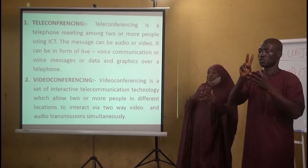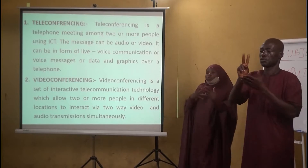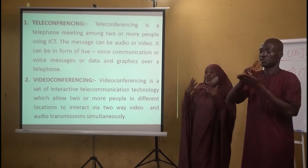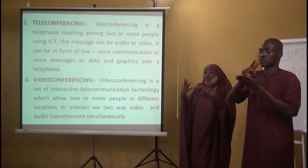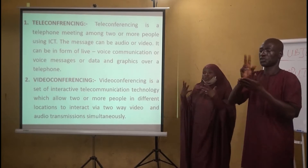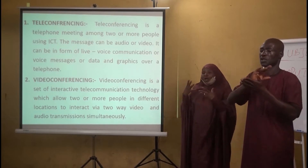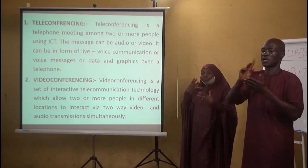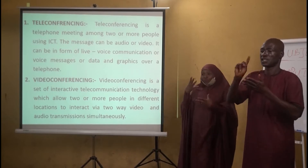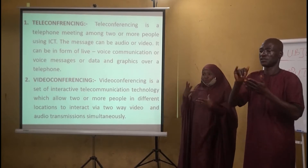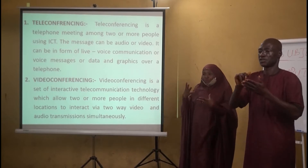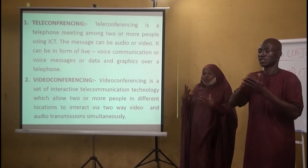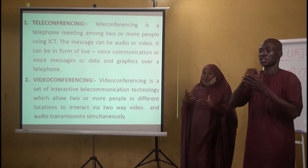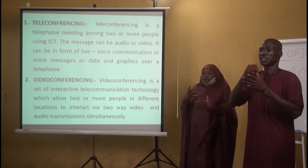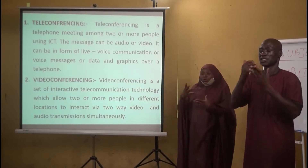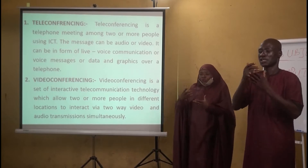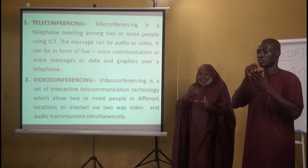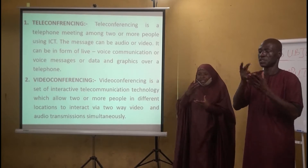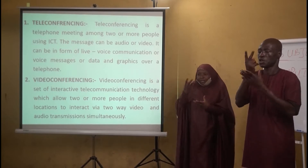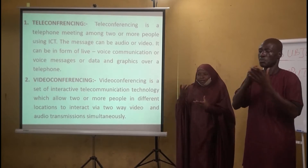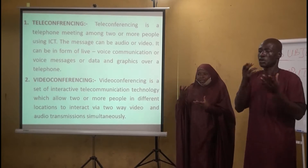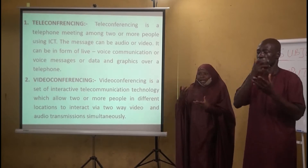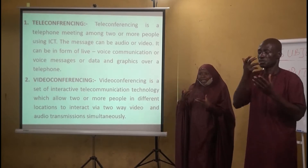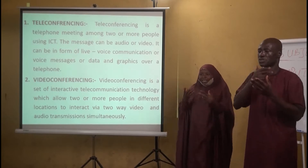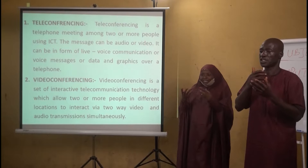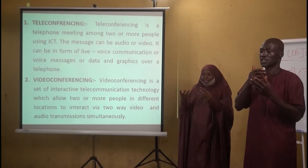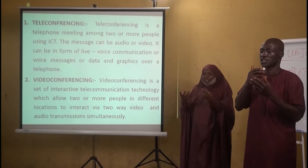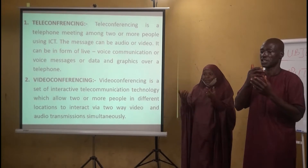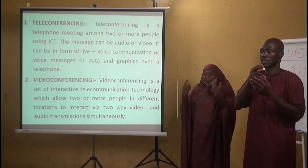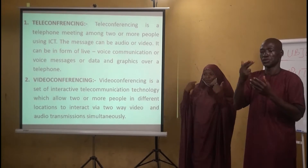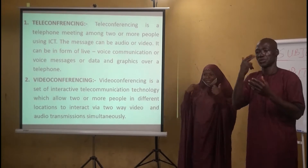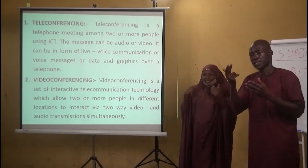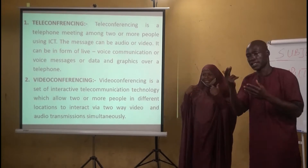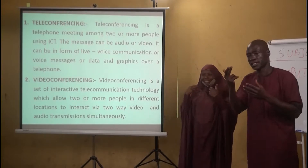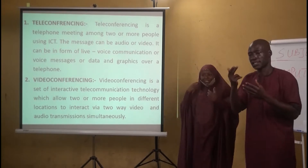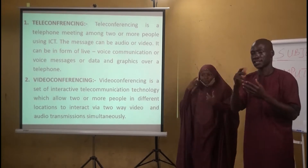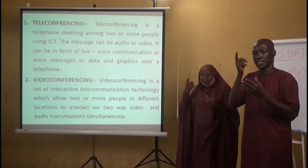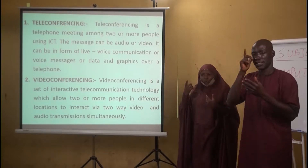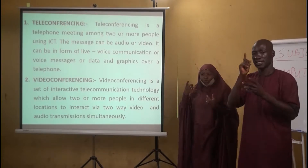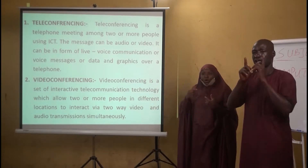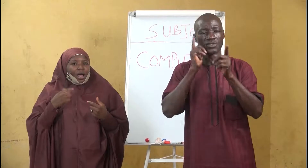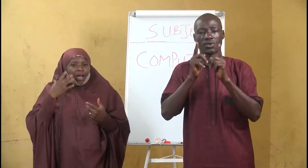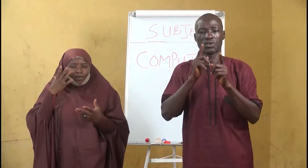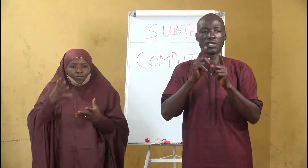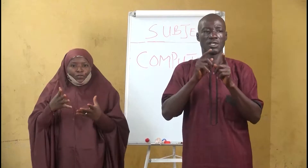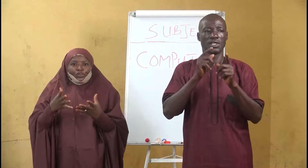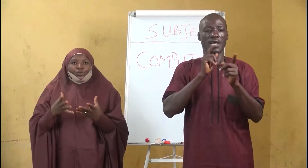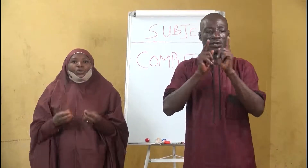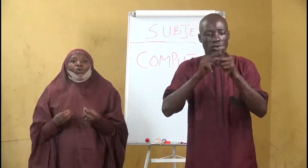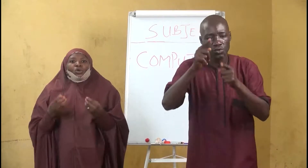through audio and video. You will be seeing and at the same time listening. That's audio and video